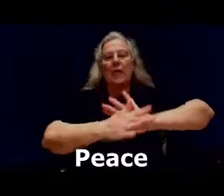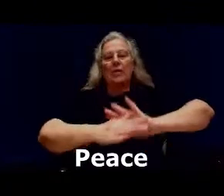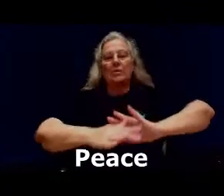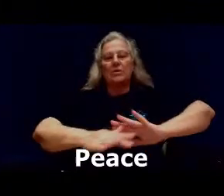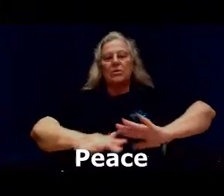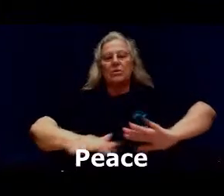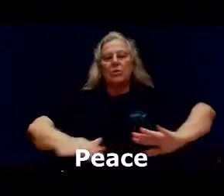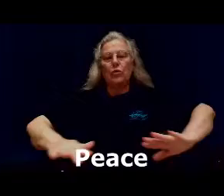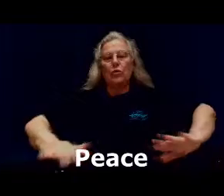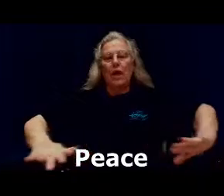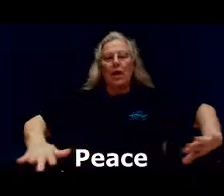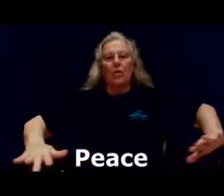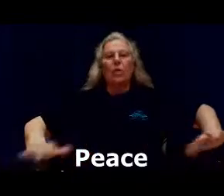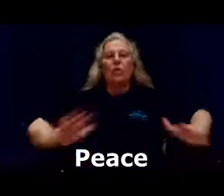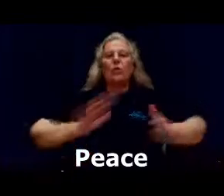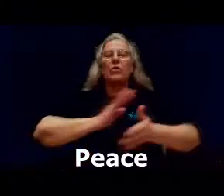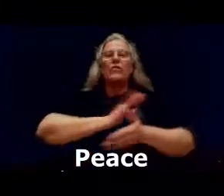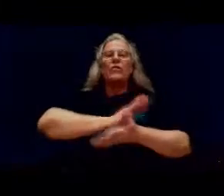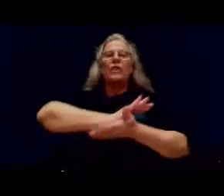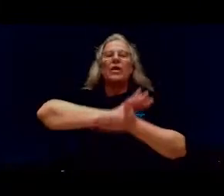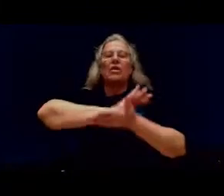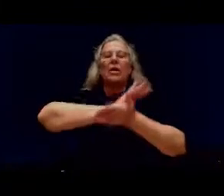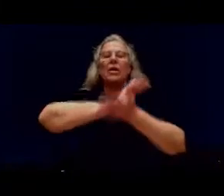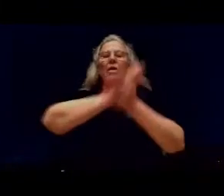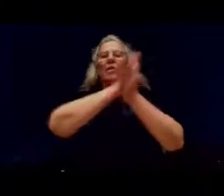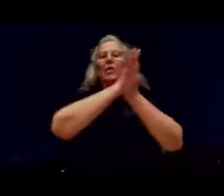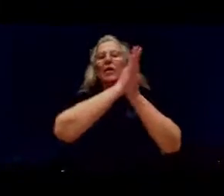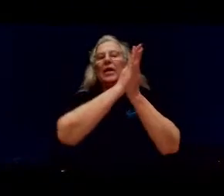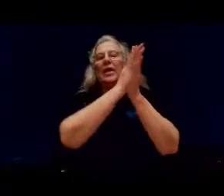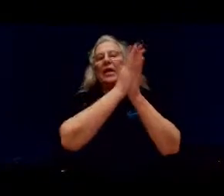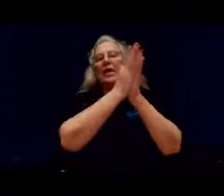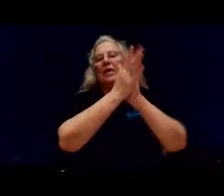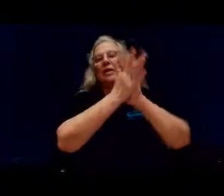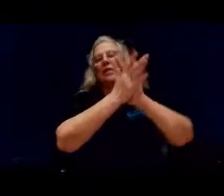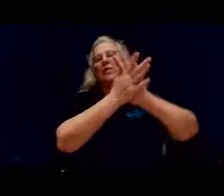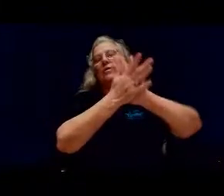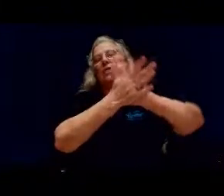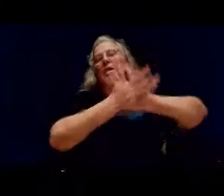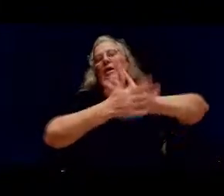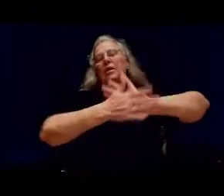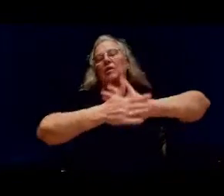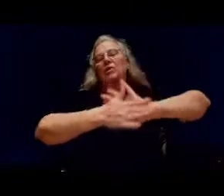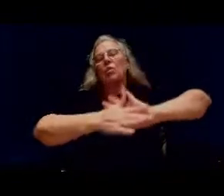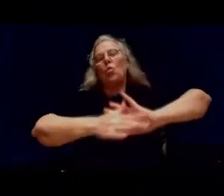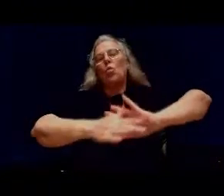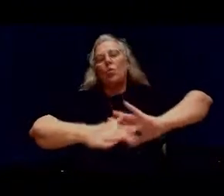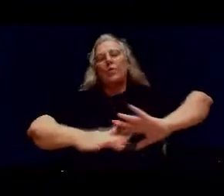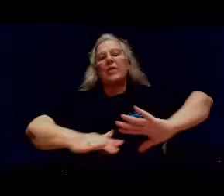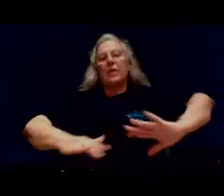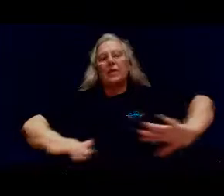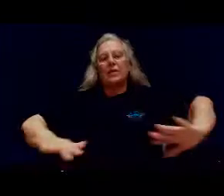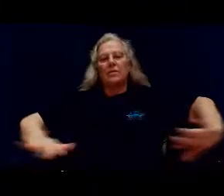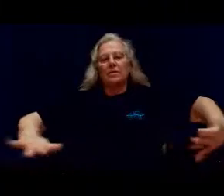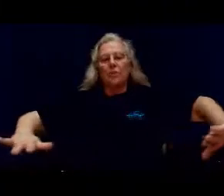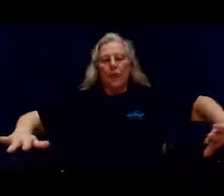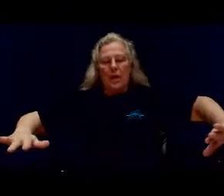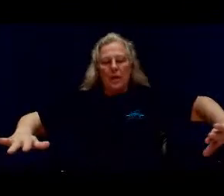then smooth it out. You can feel the heat the warmth that it brings.